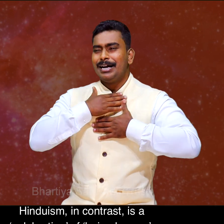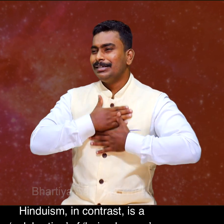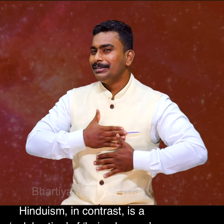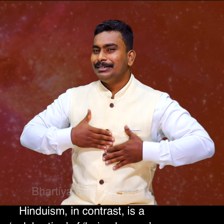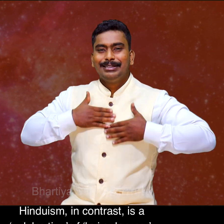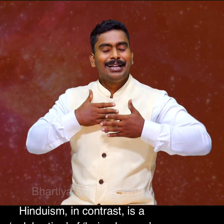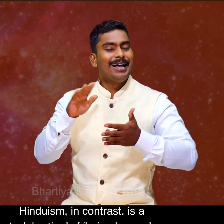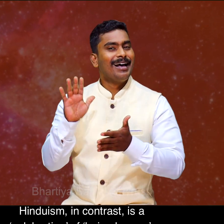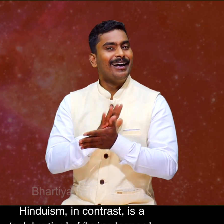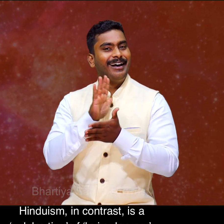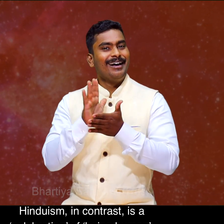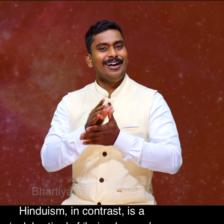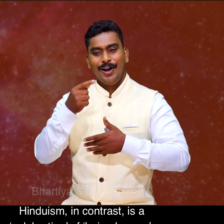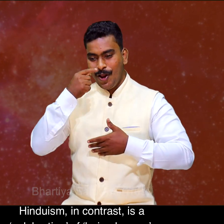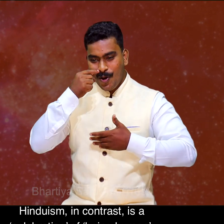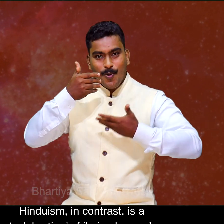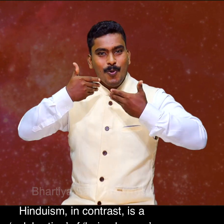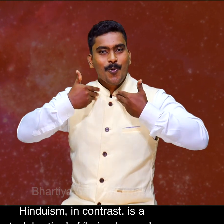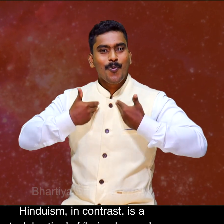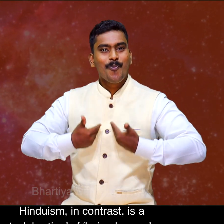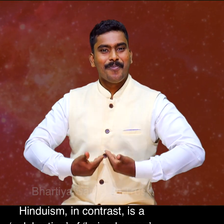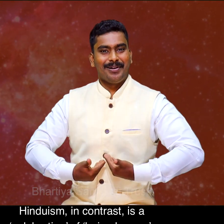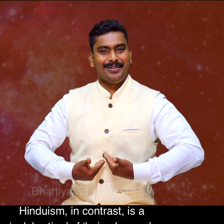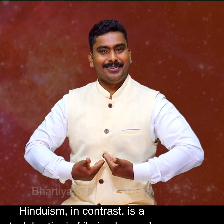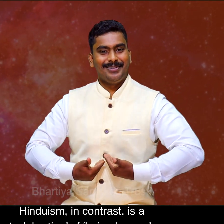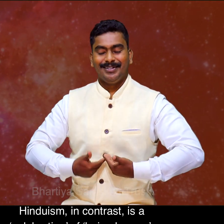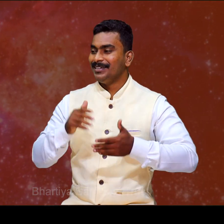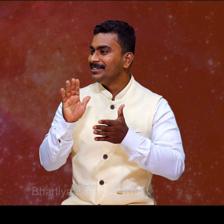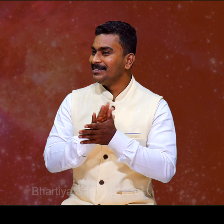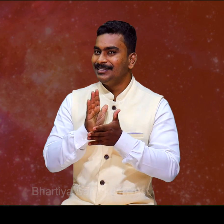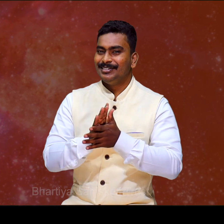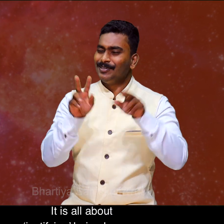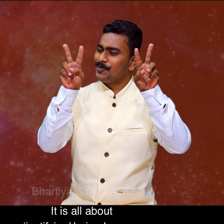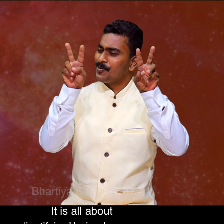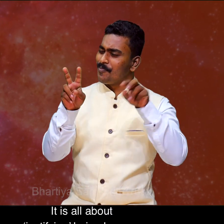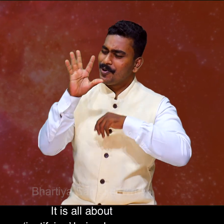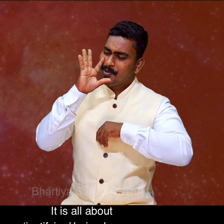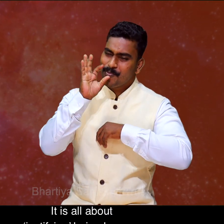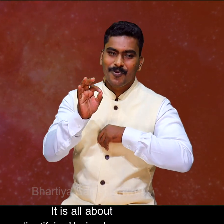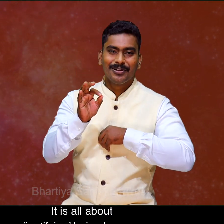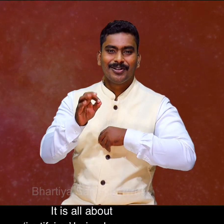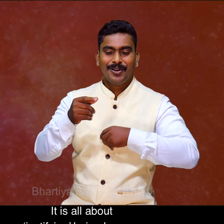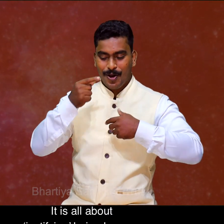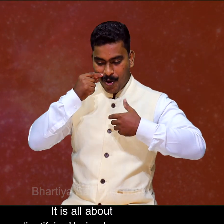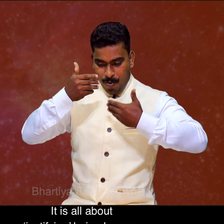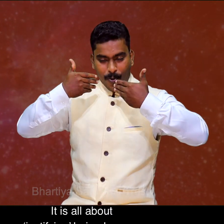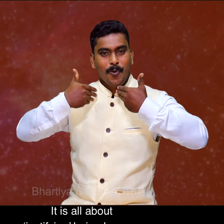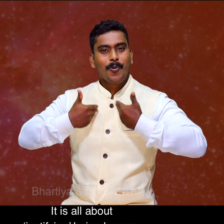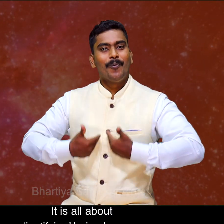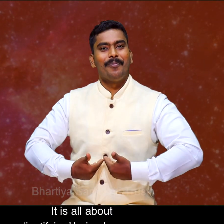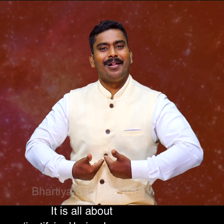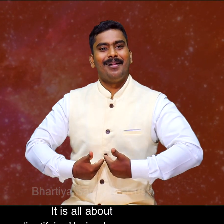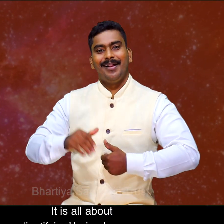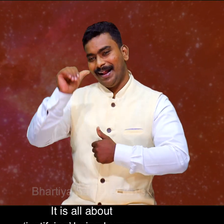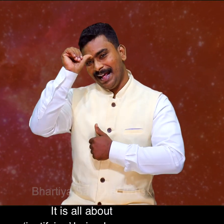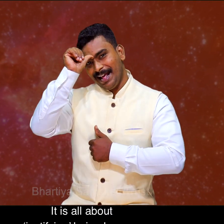Hinduism, in contrast, is a celebration of being human. It is all about justifying